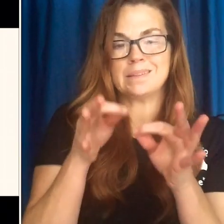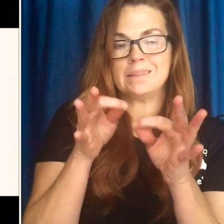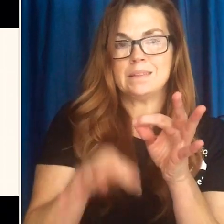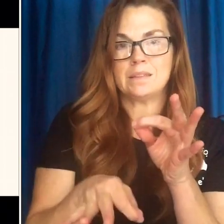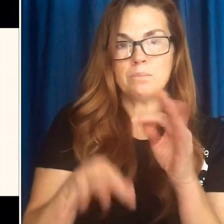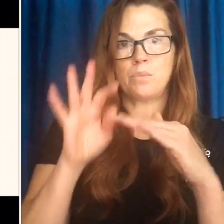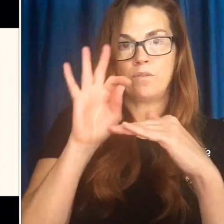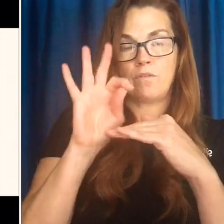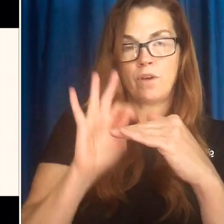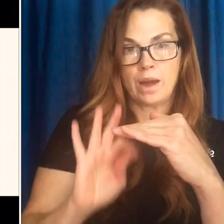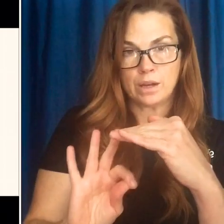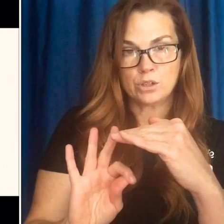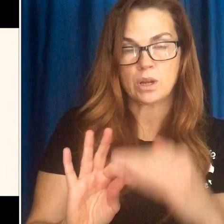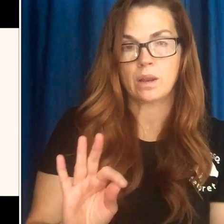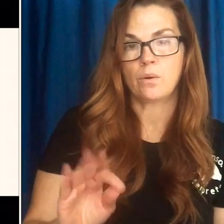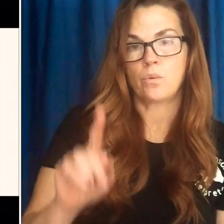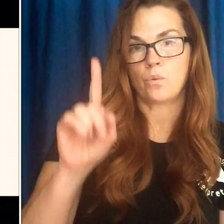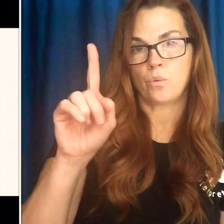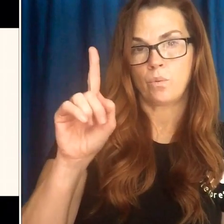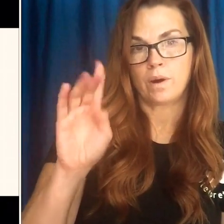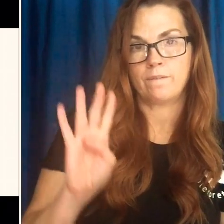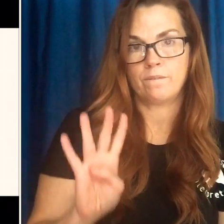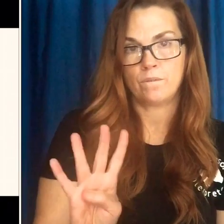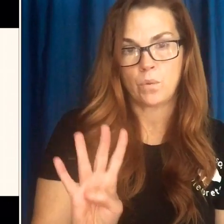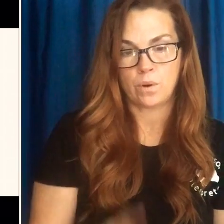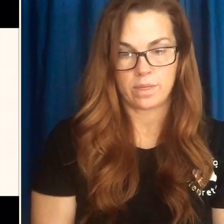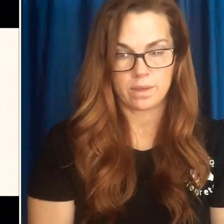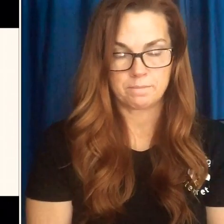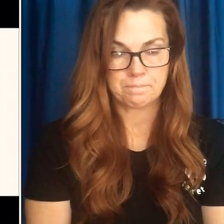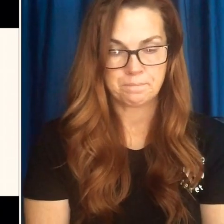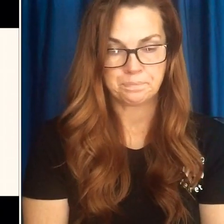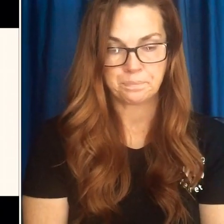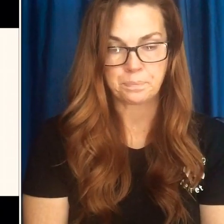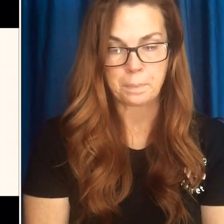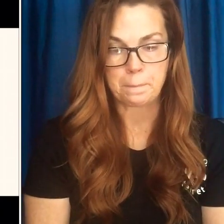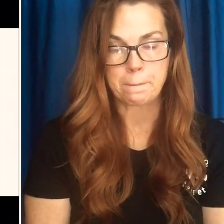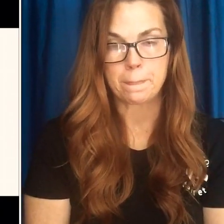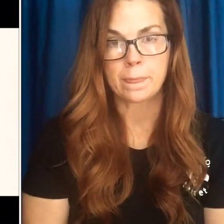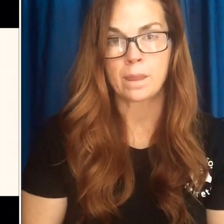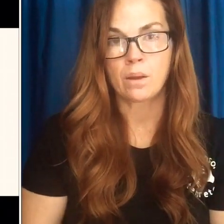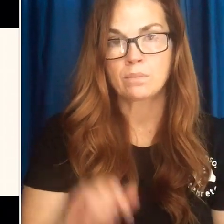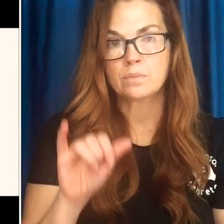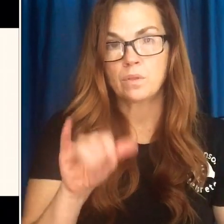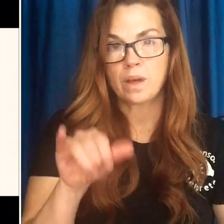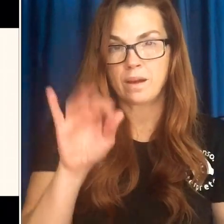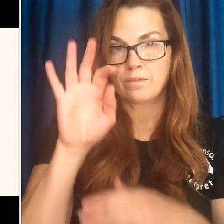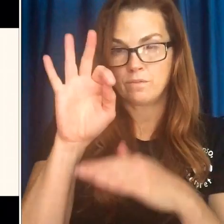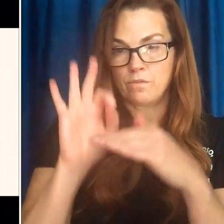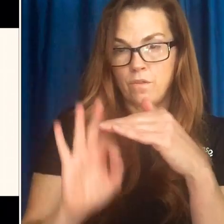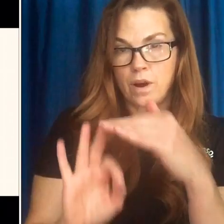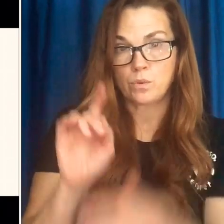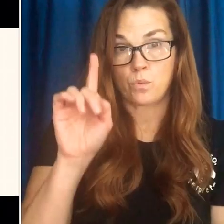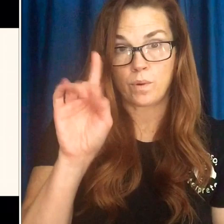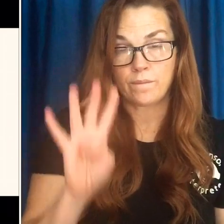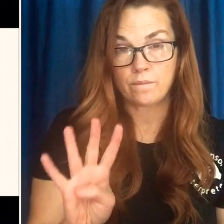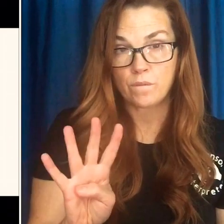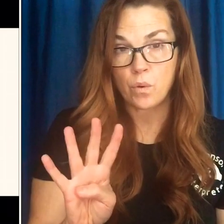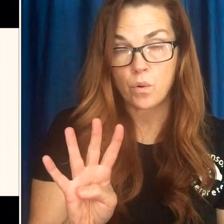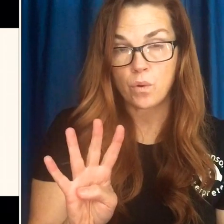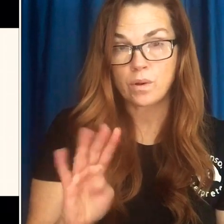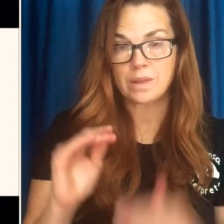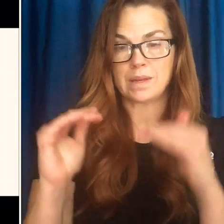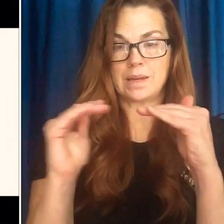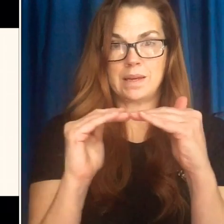of 1/4. So that the fraction 1/4 is equivalent to